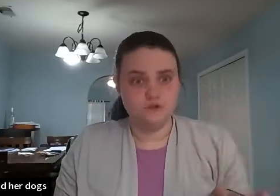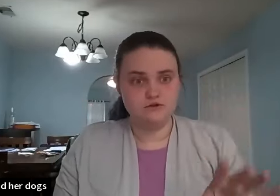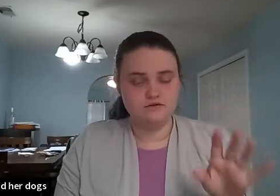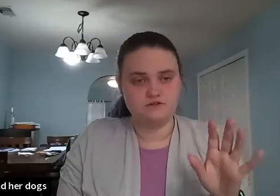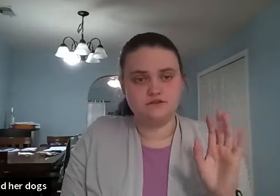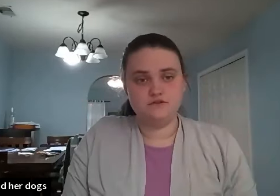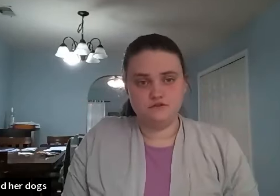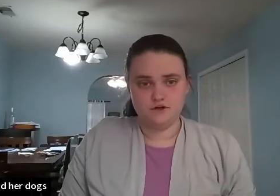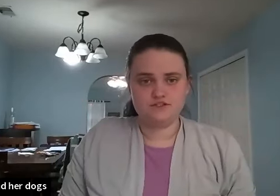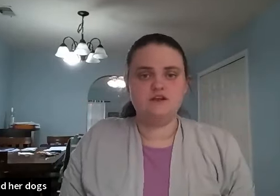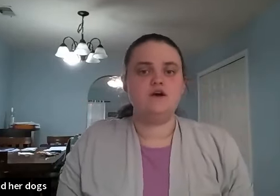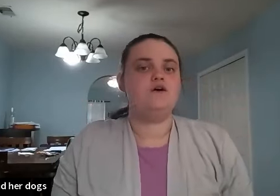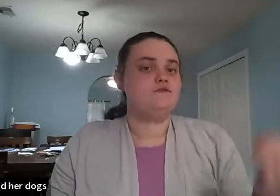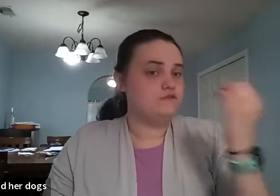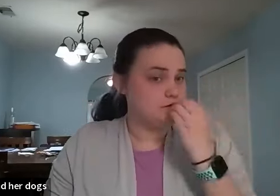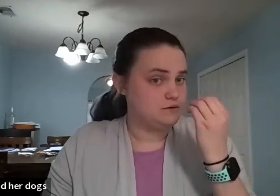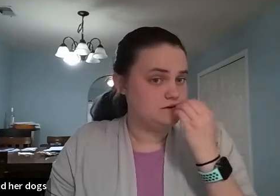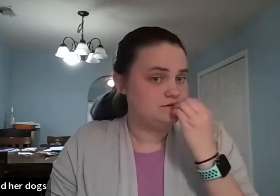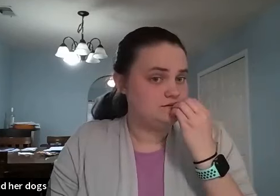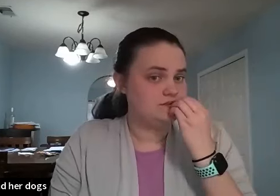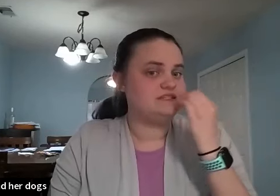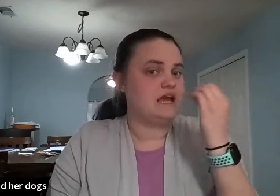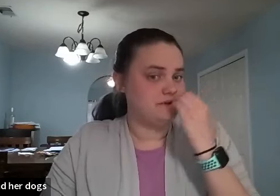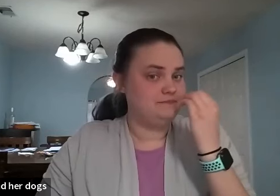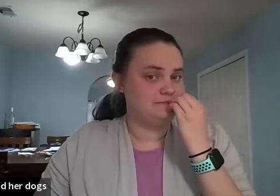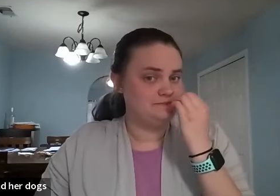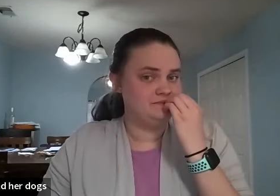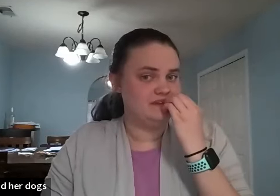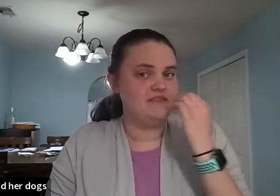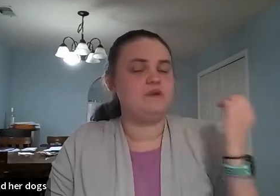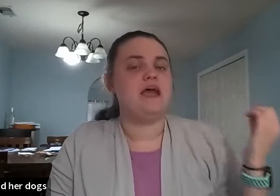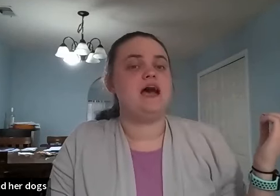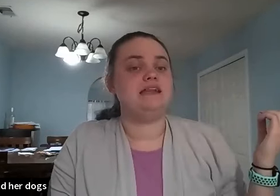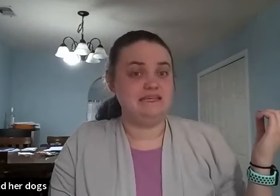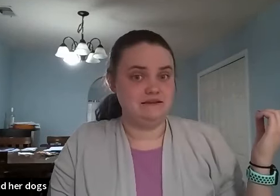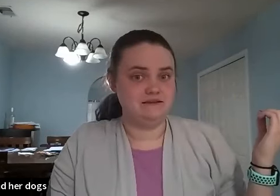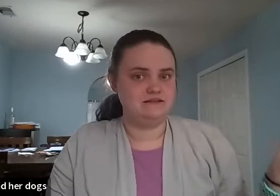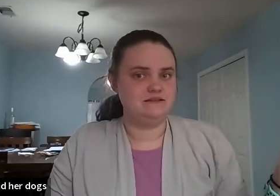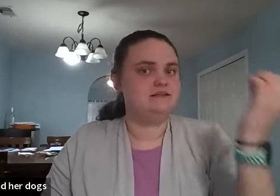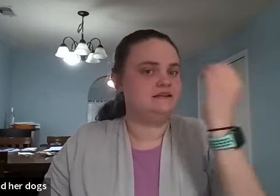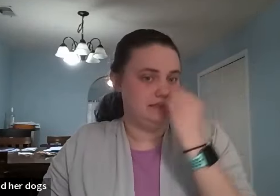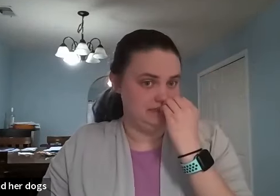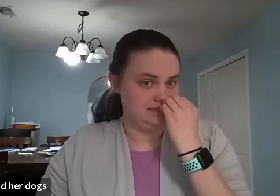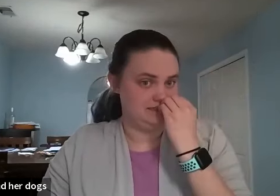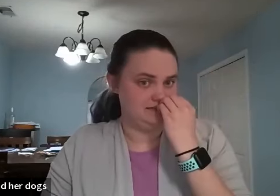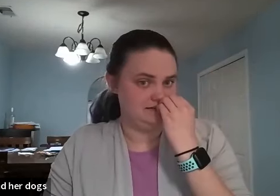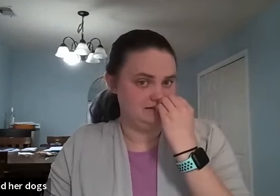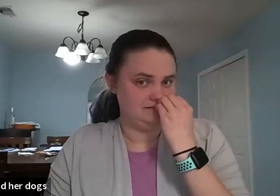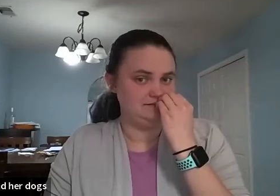food first. We'll do food first. Food with the tapping. Mm-hmm. And then we had eat. Eat. Mm-hmm.